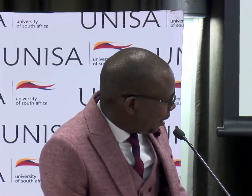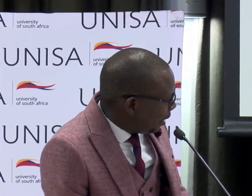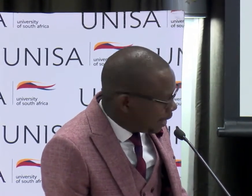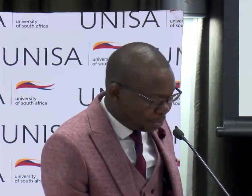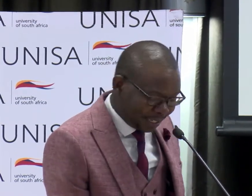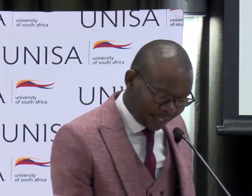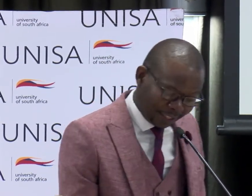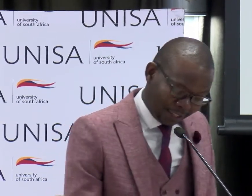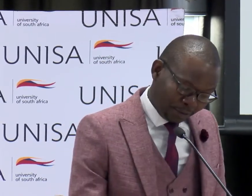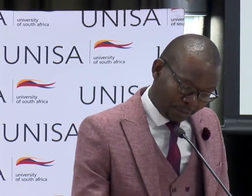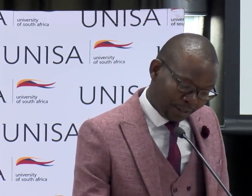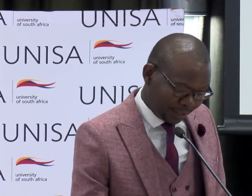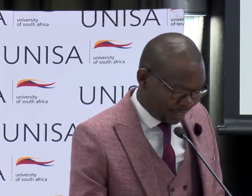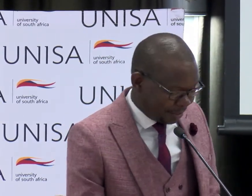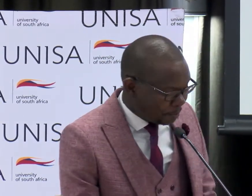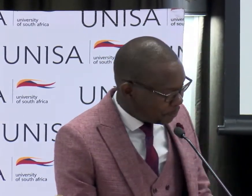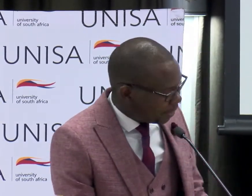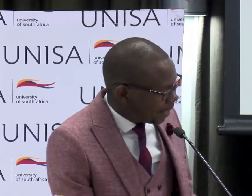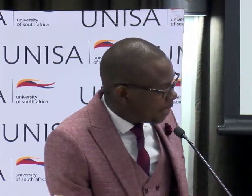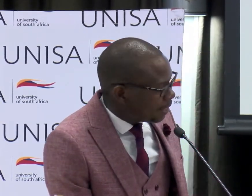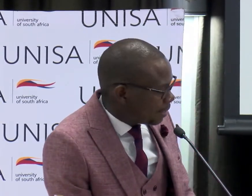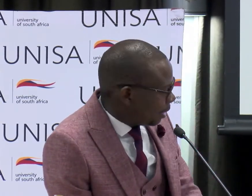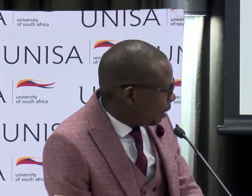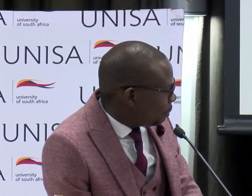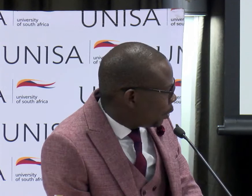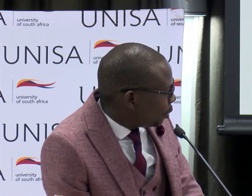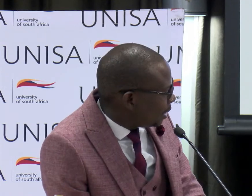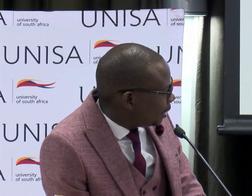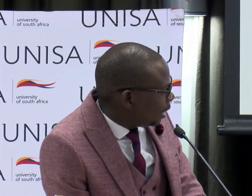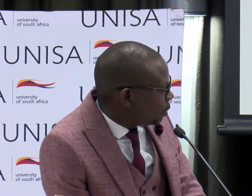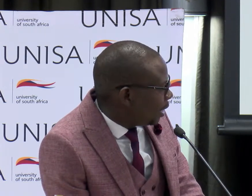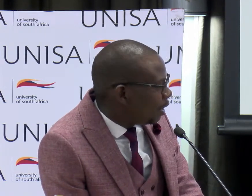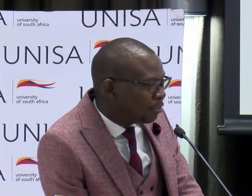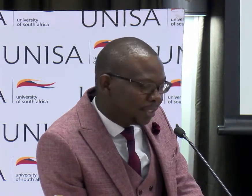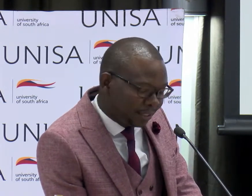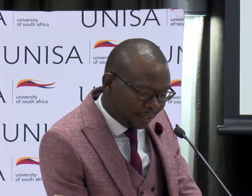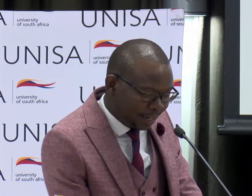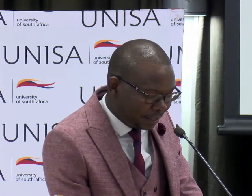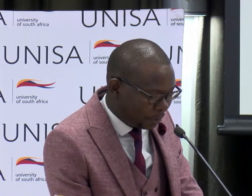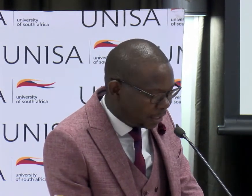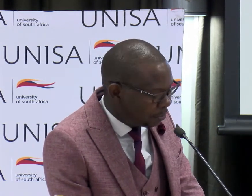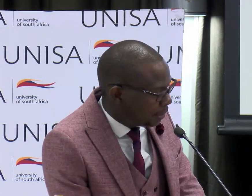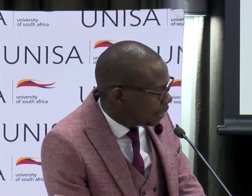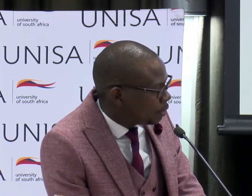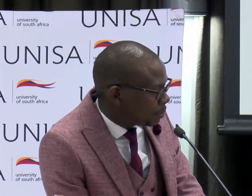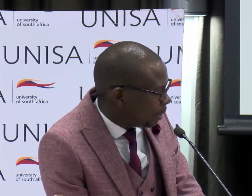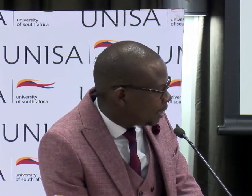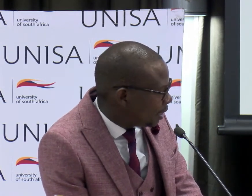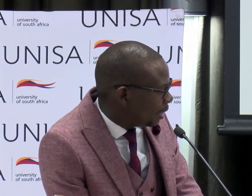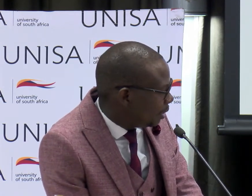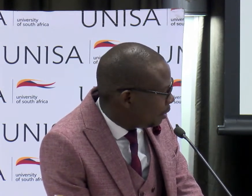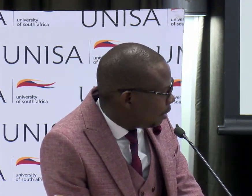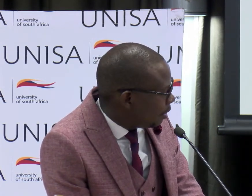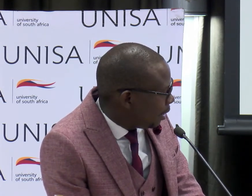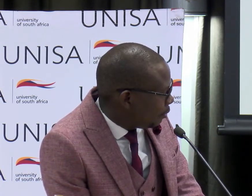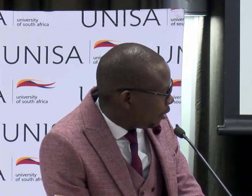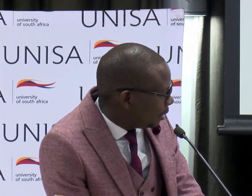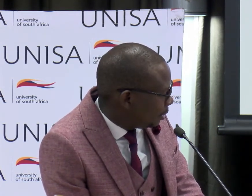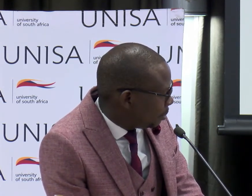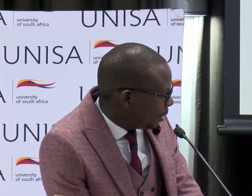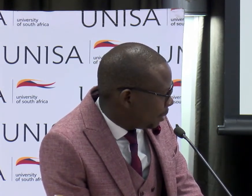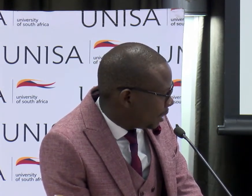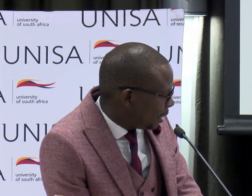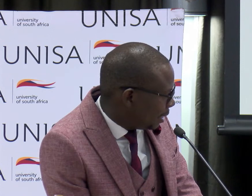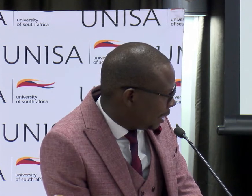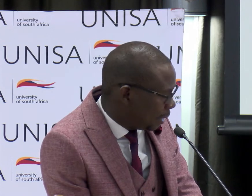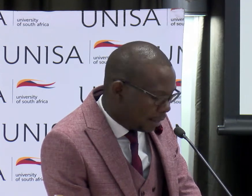doing. And I'm saying thank you because there is a project that we have in our department that was partially